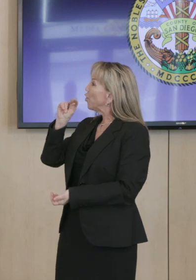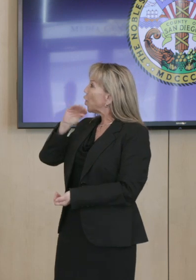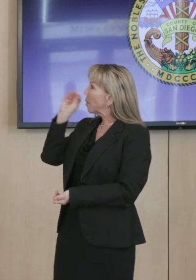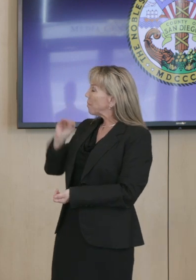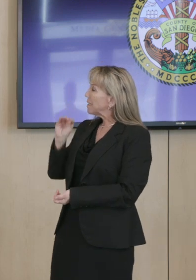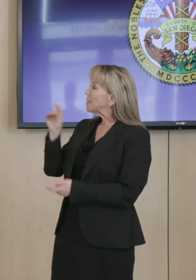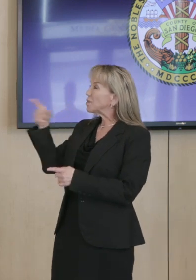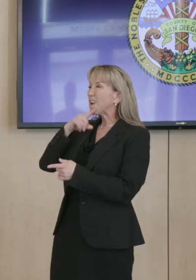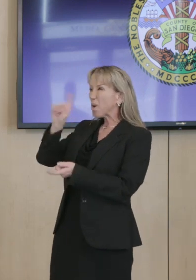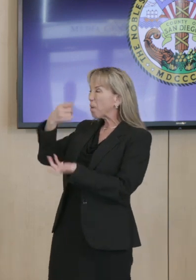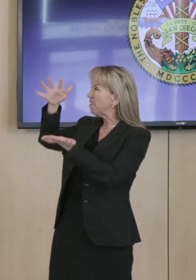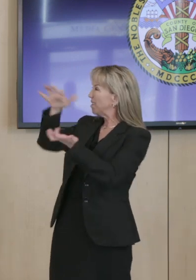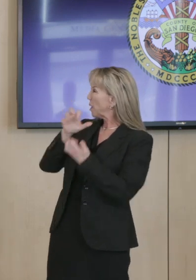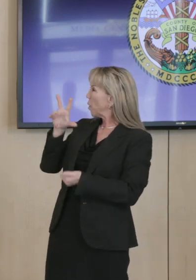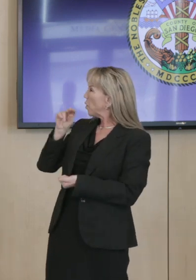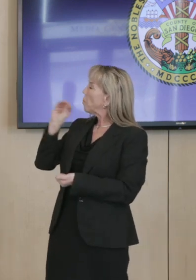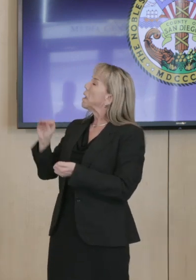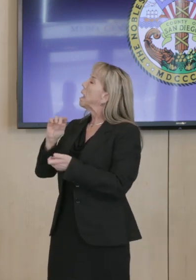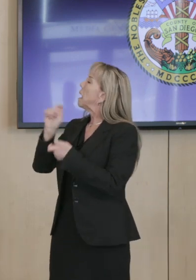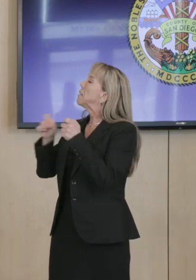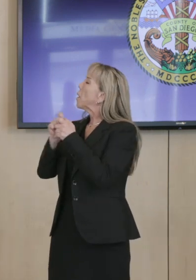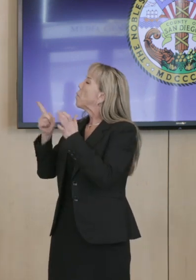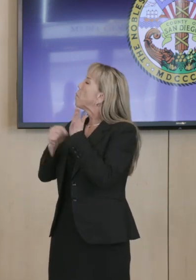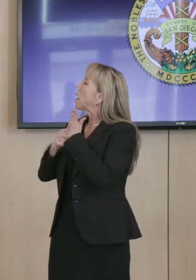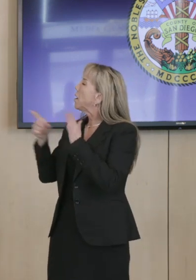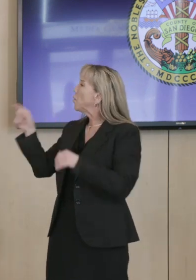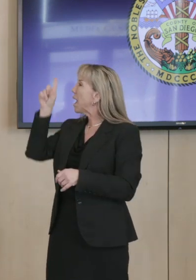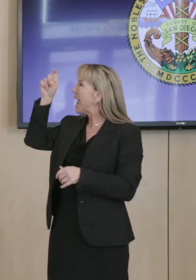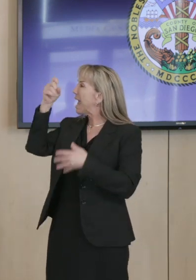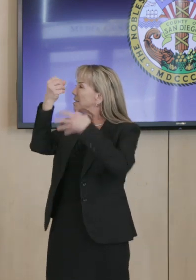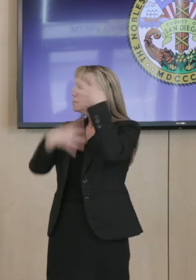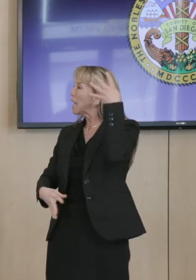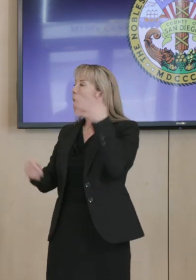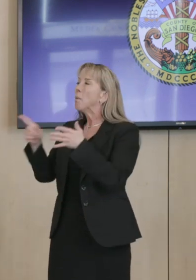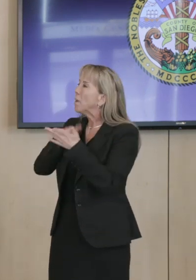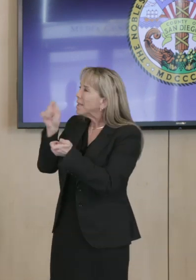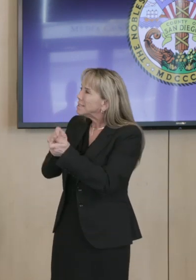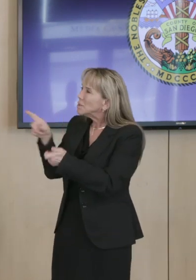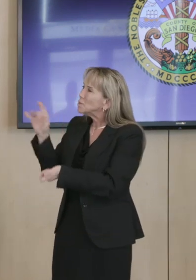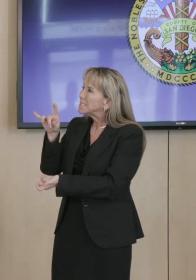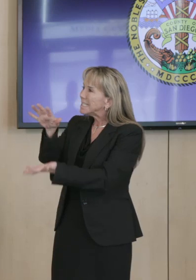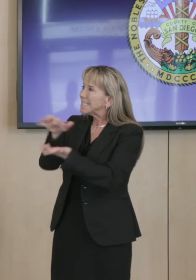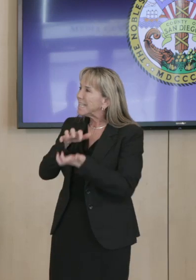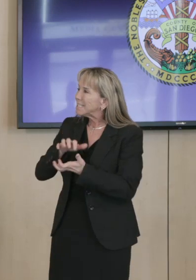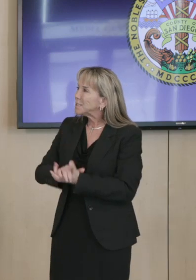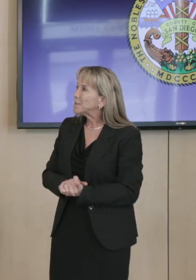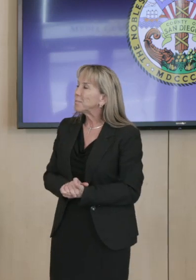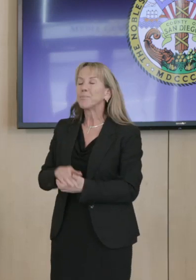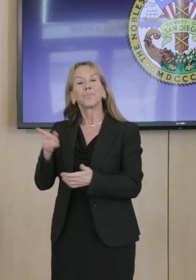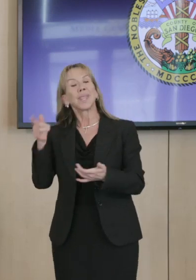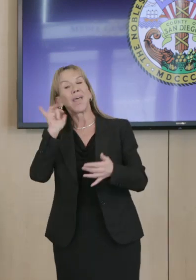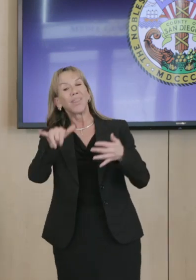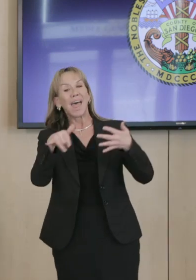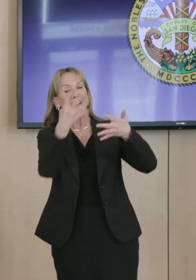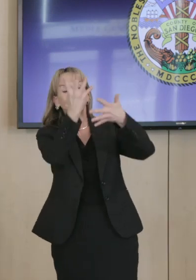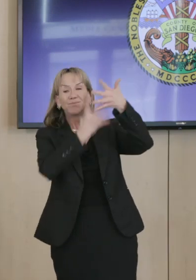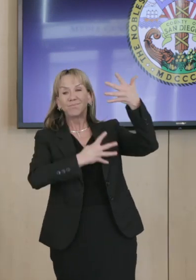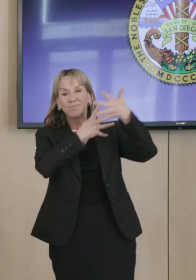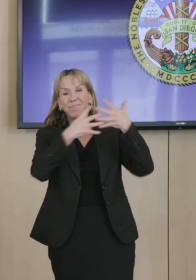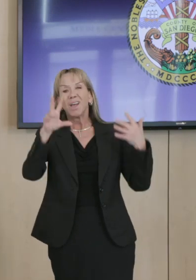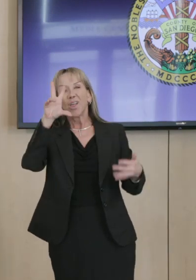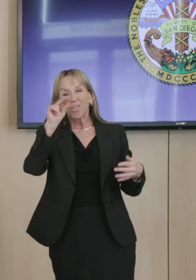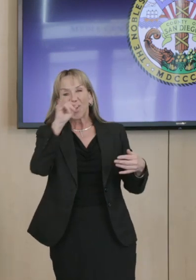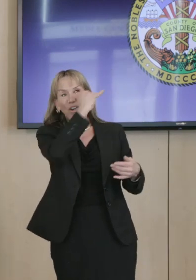you ask for, and what specifically did you get? You know, I have it's about a 30-line spreadsheet on that